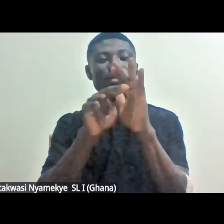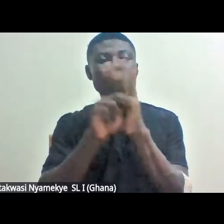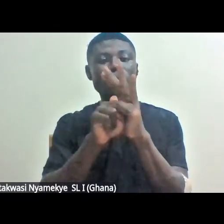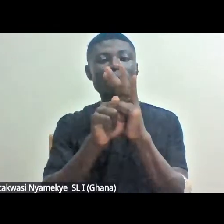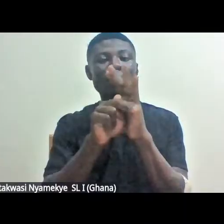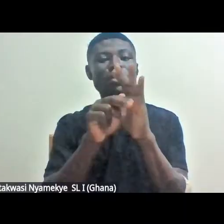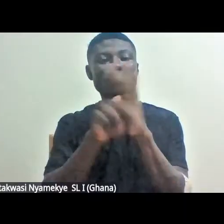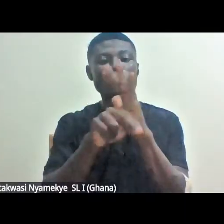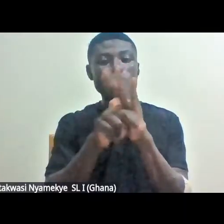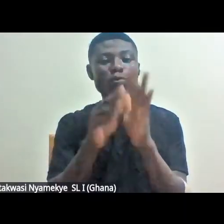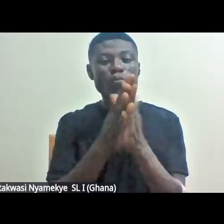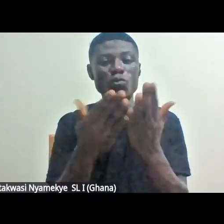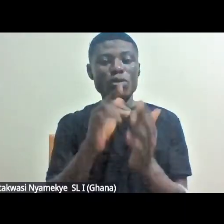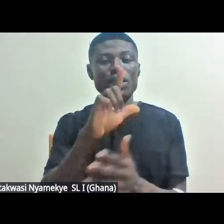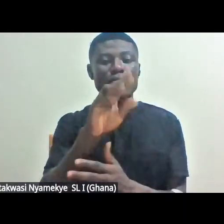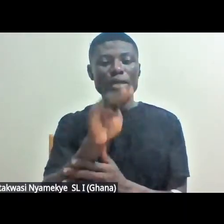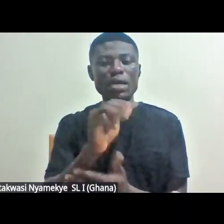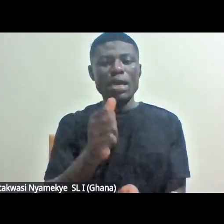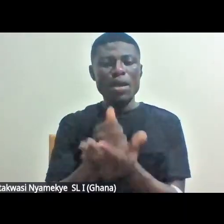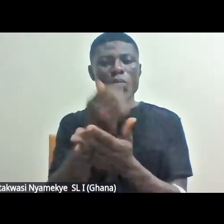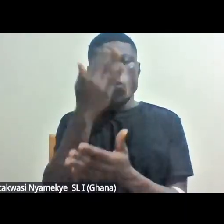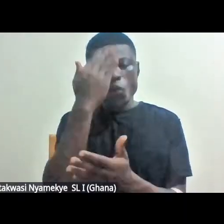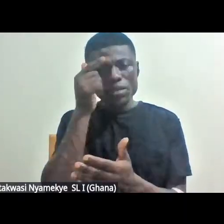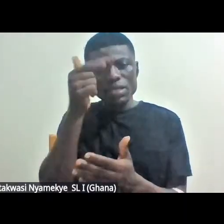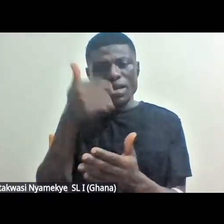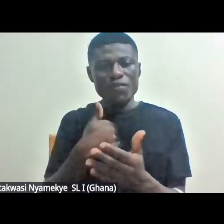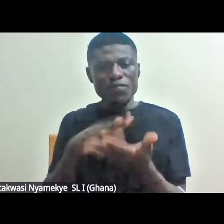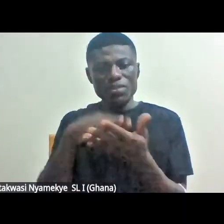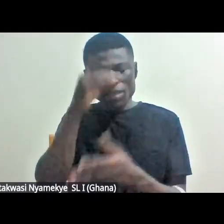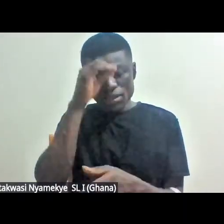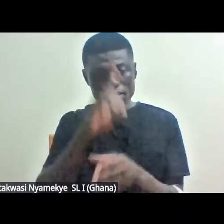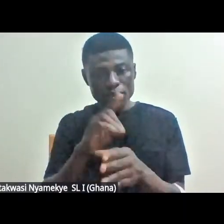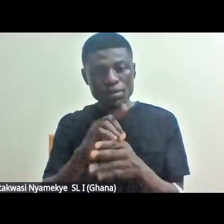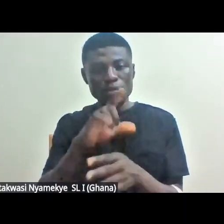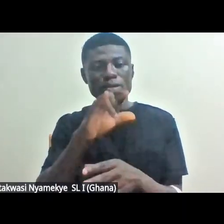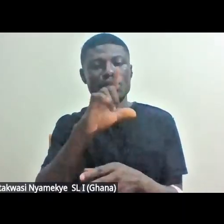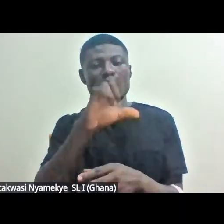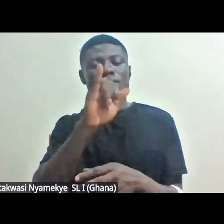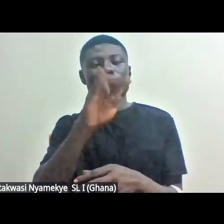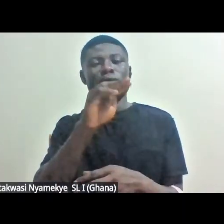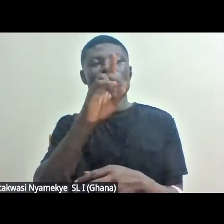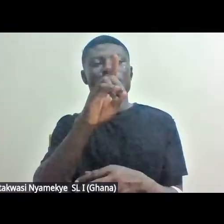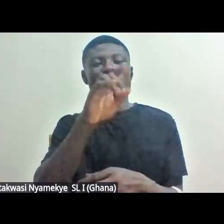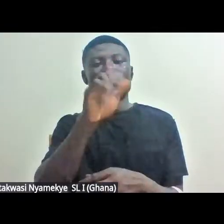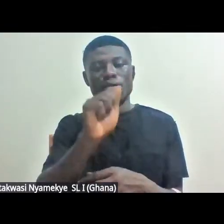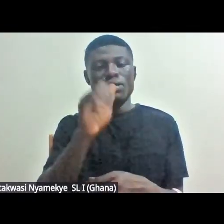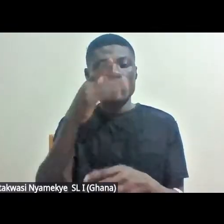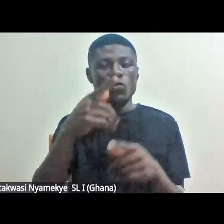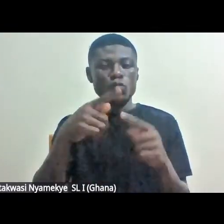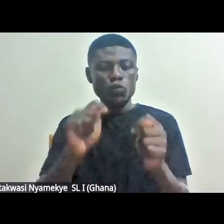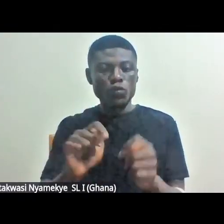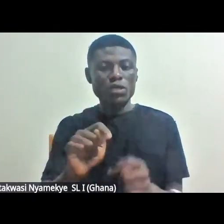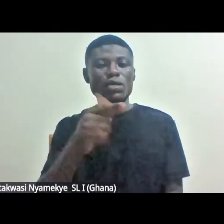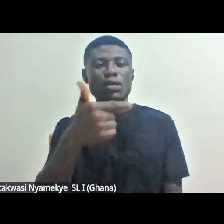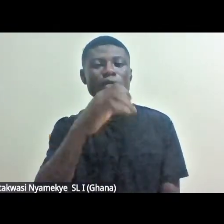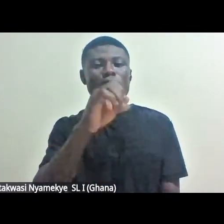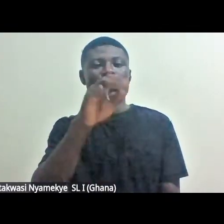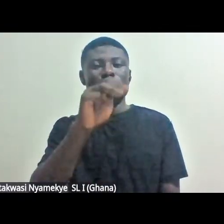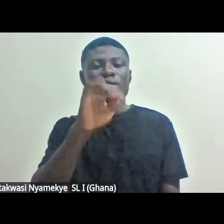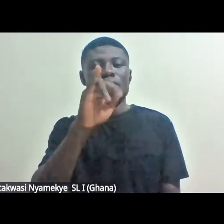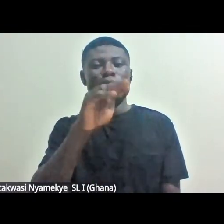Okay. And then Linda is saying that she's going to try Gemini for